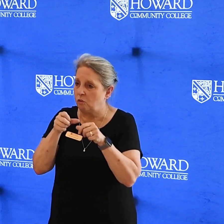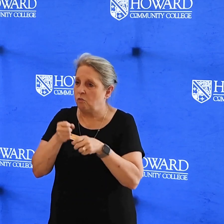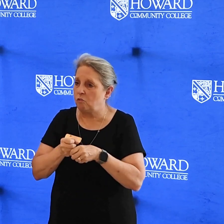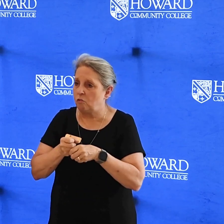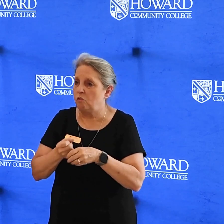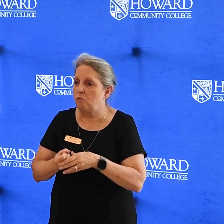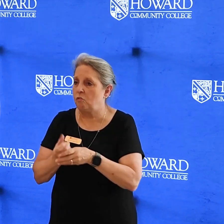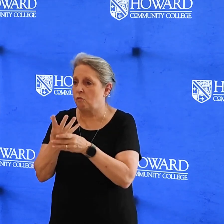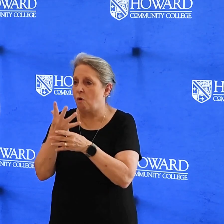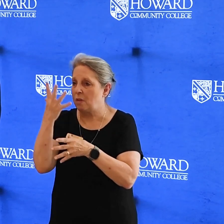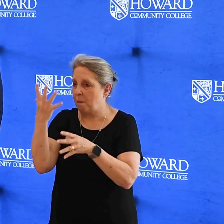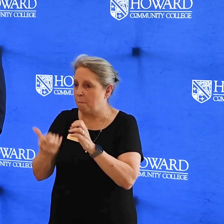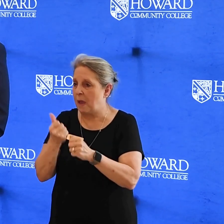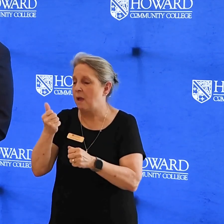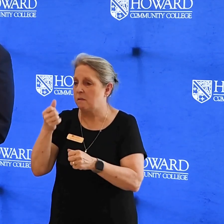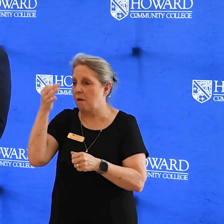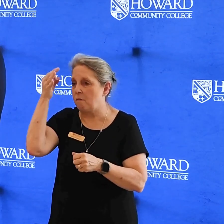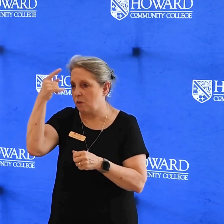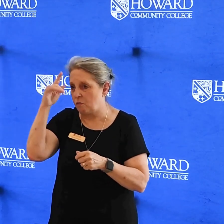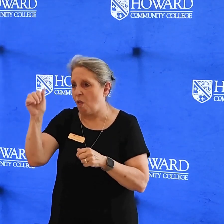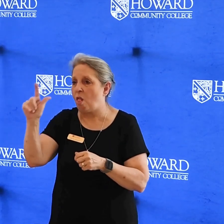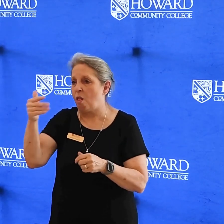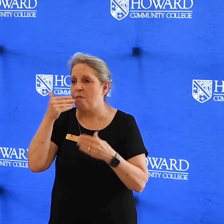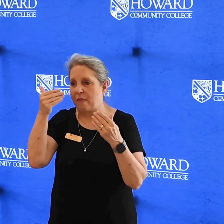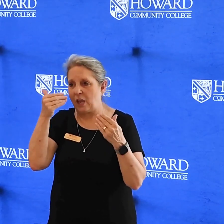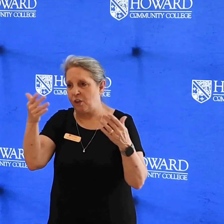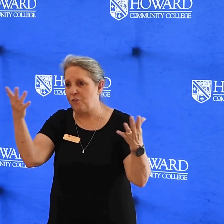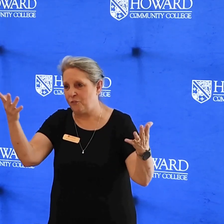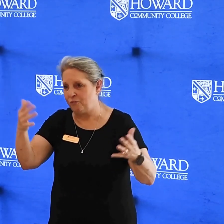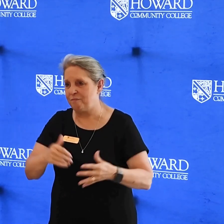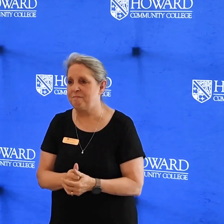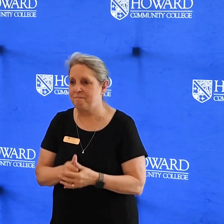very best future for all. Thank you.